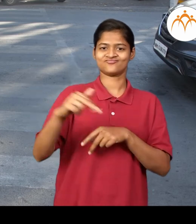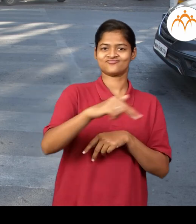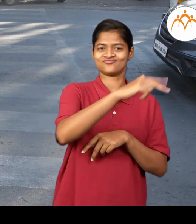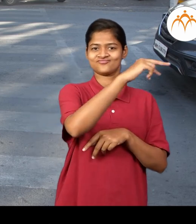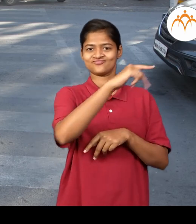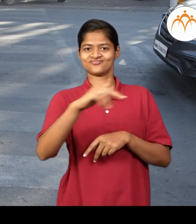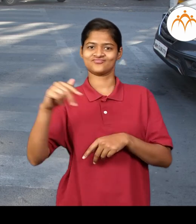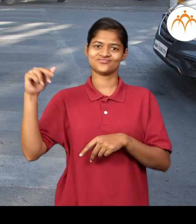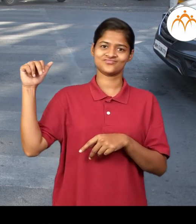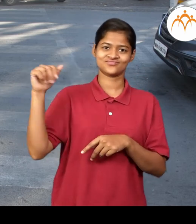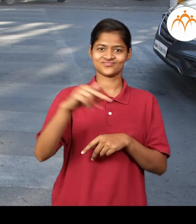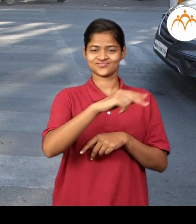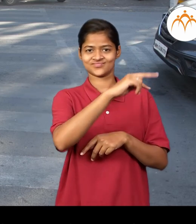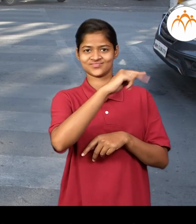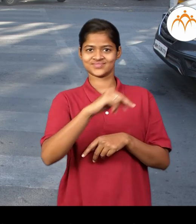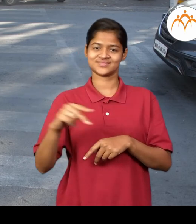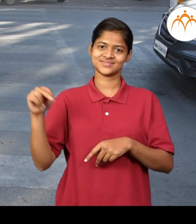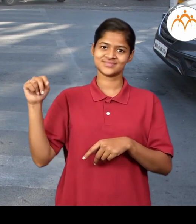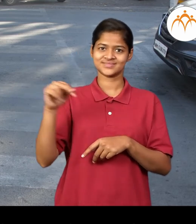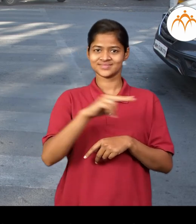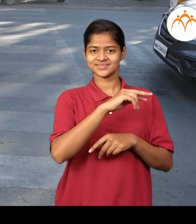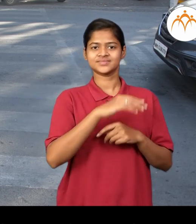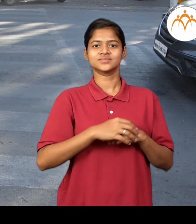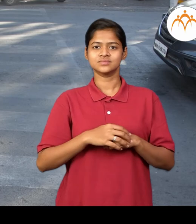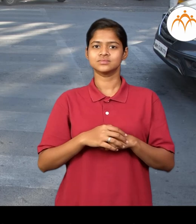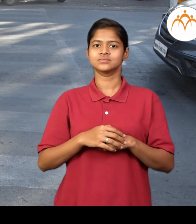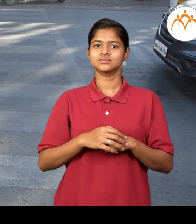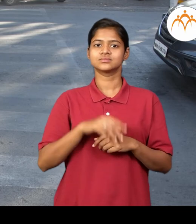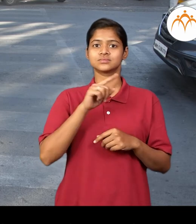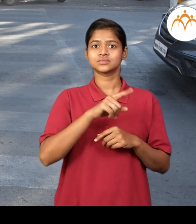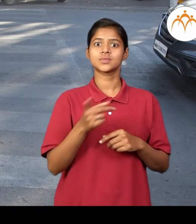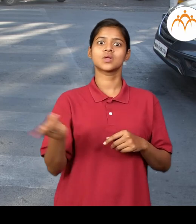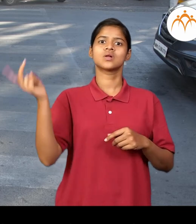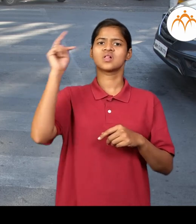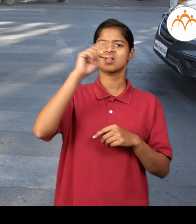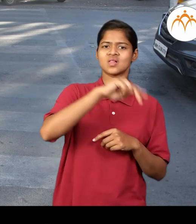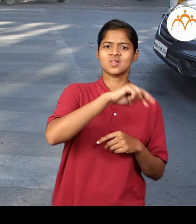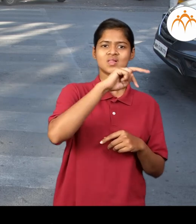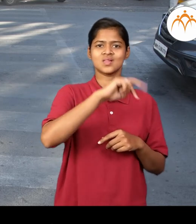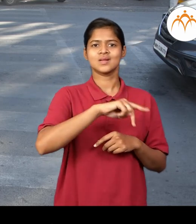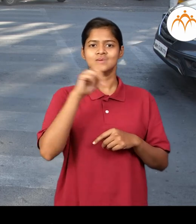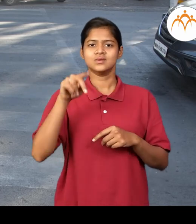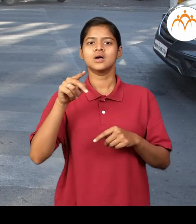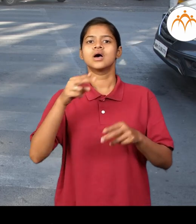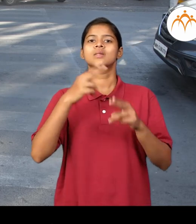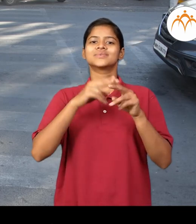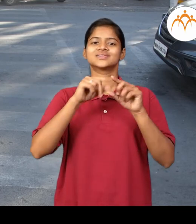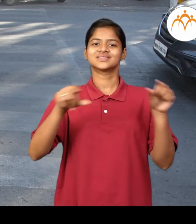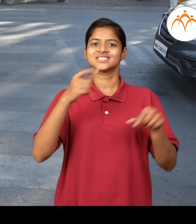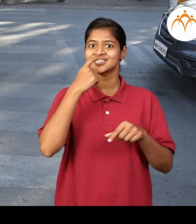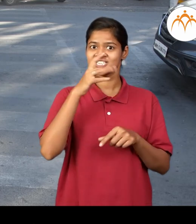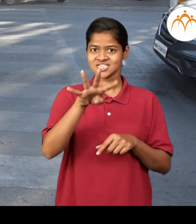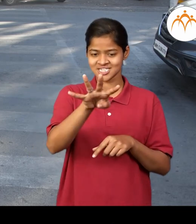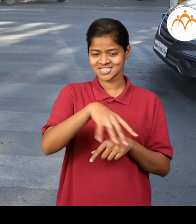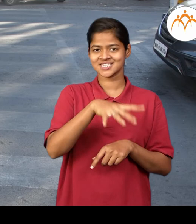said, this means that the pedestrians should cross the road where such strips are